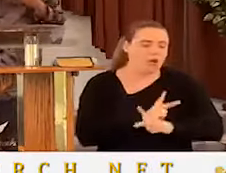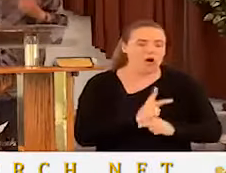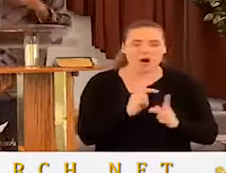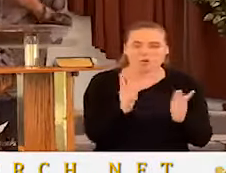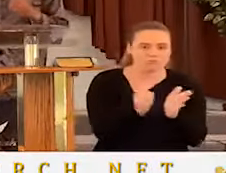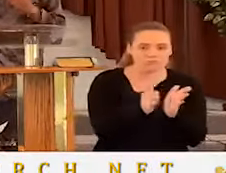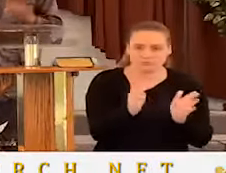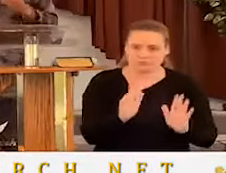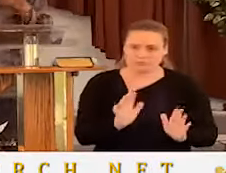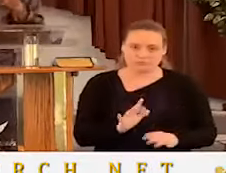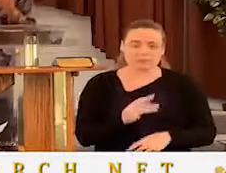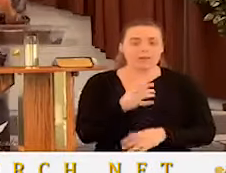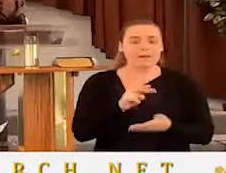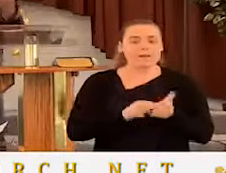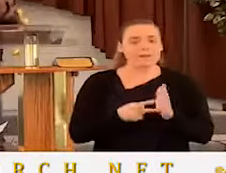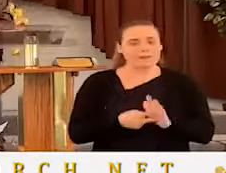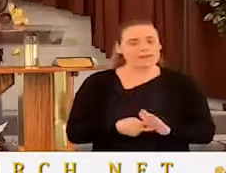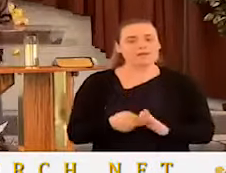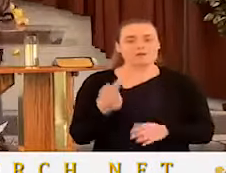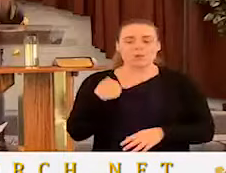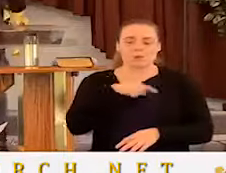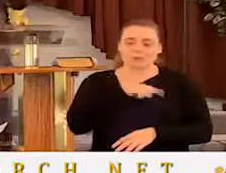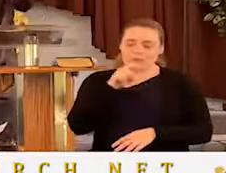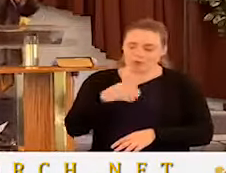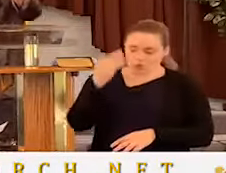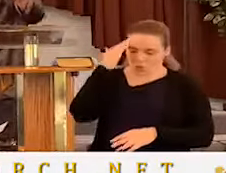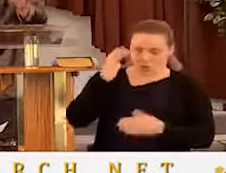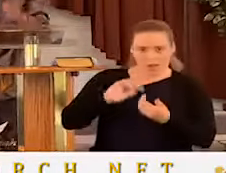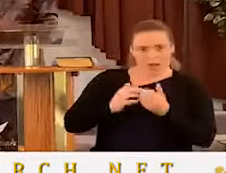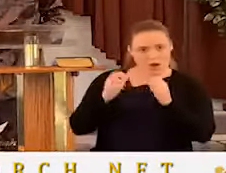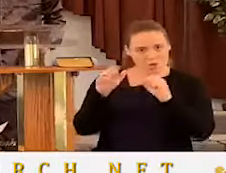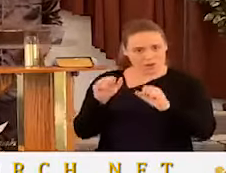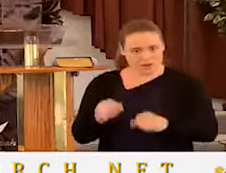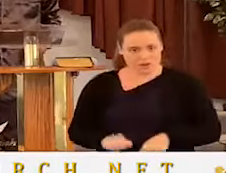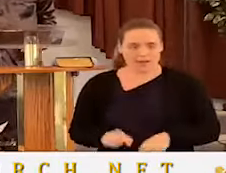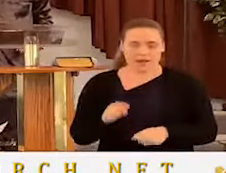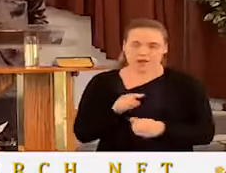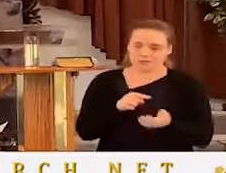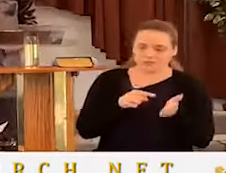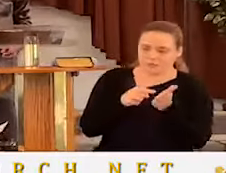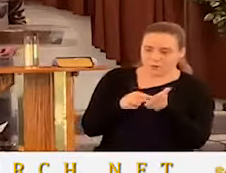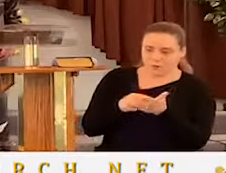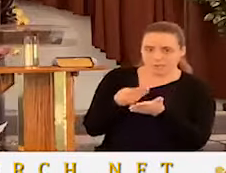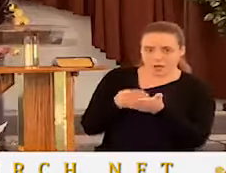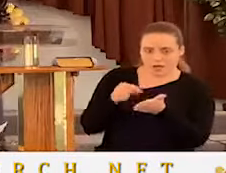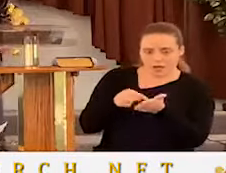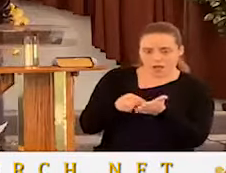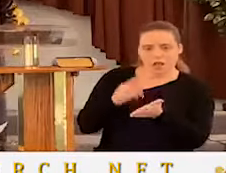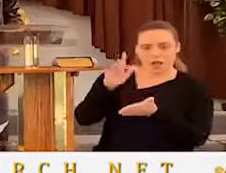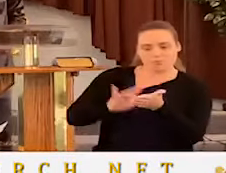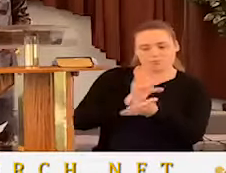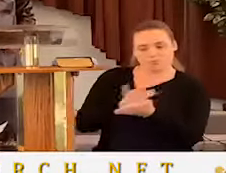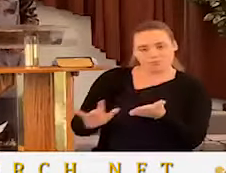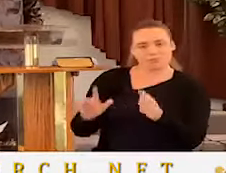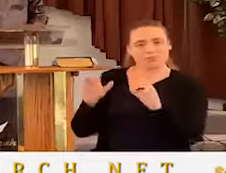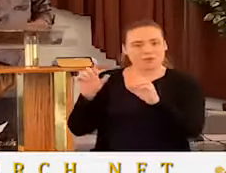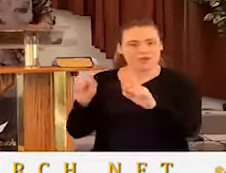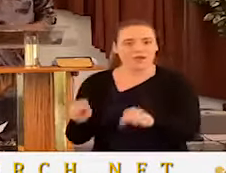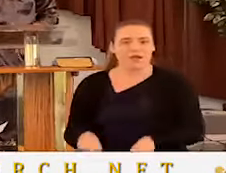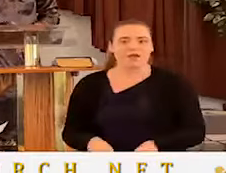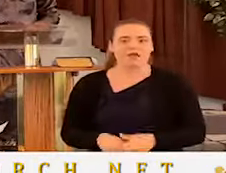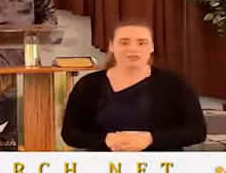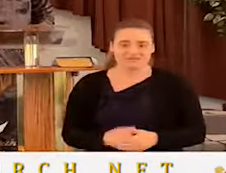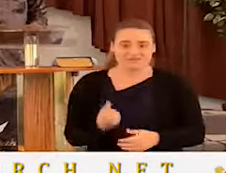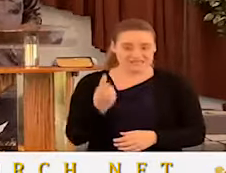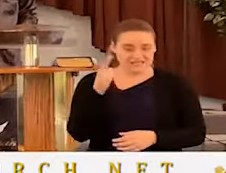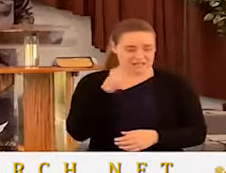saying we must know how to settle our debts properly. It's a bad person that go around loaning